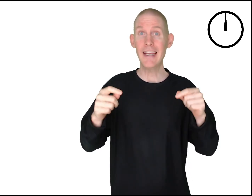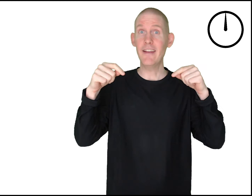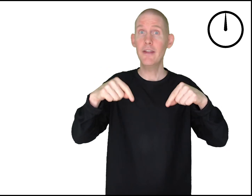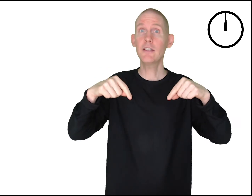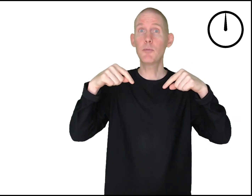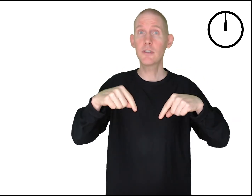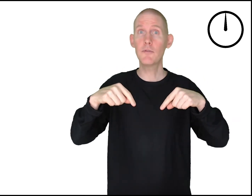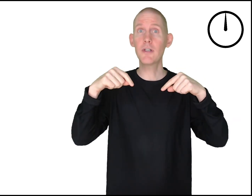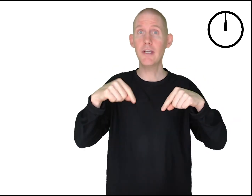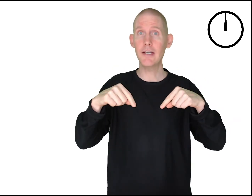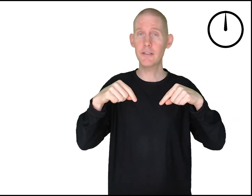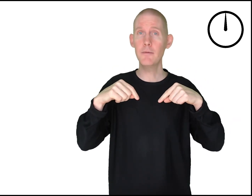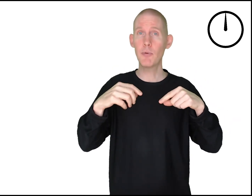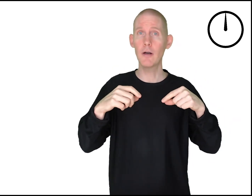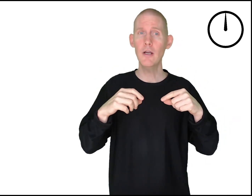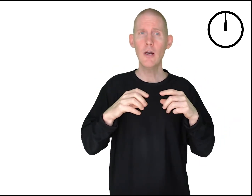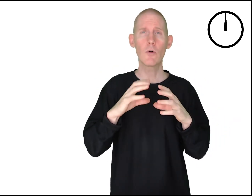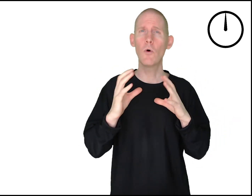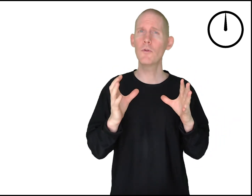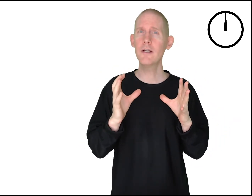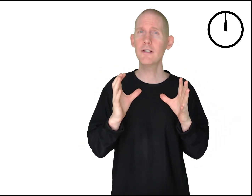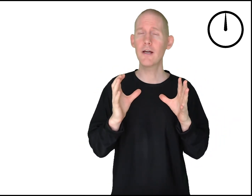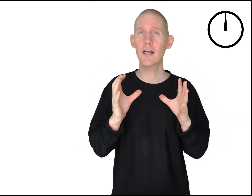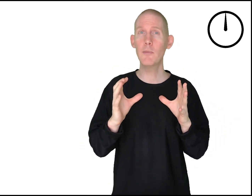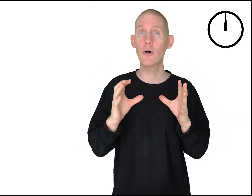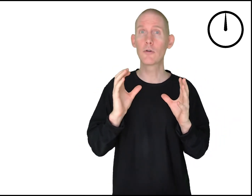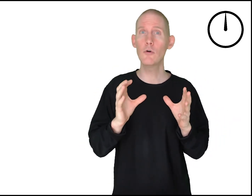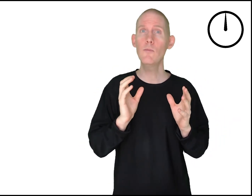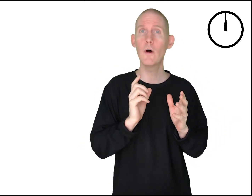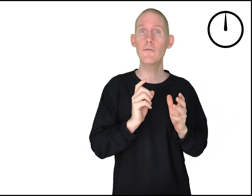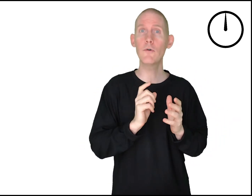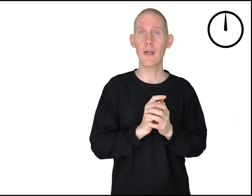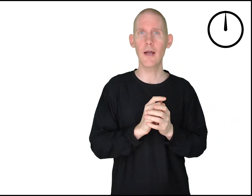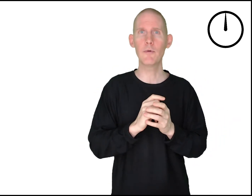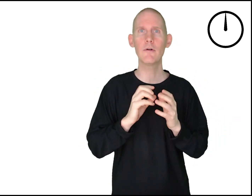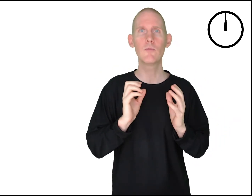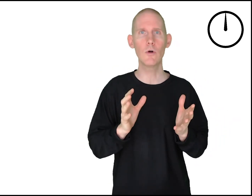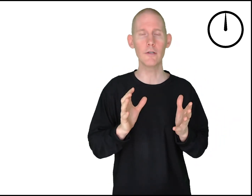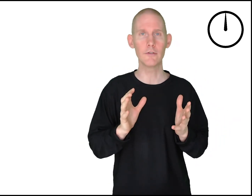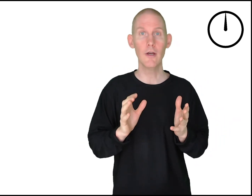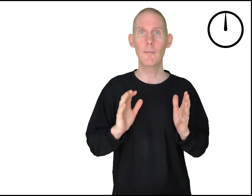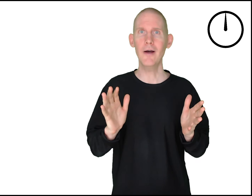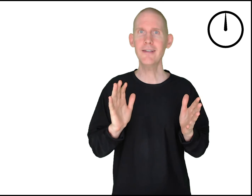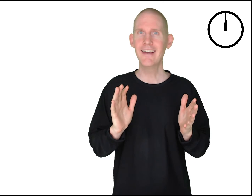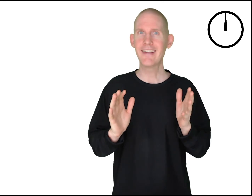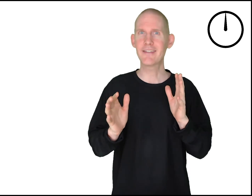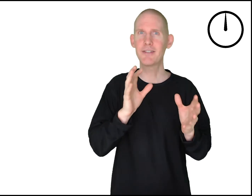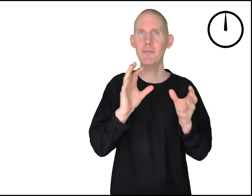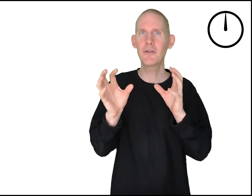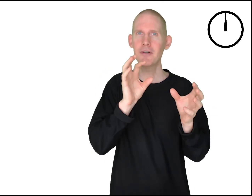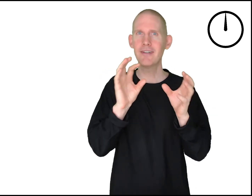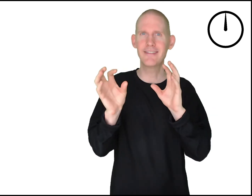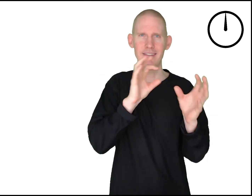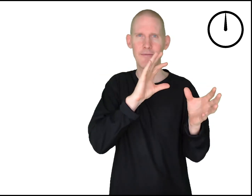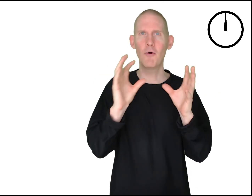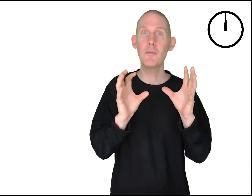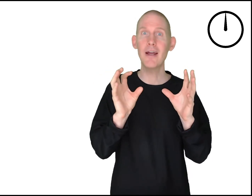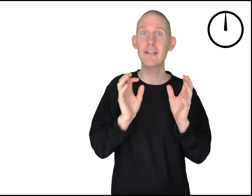this specific testing part, we're only going to talk about Group 1 vocabulary words, but the similar format is the